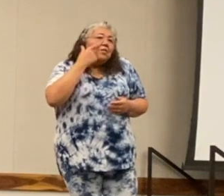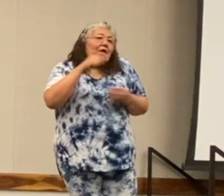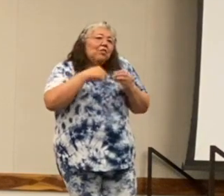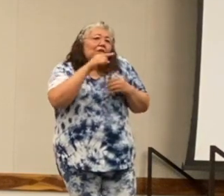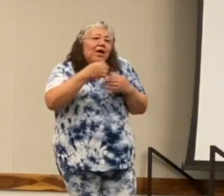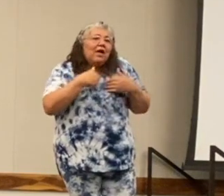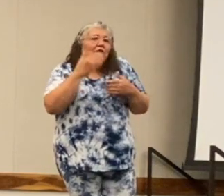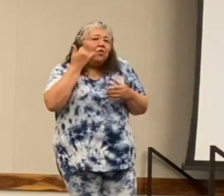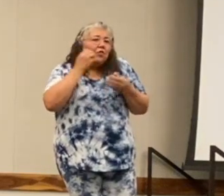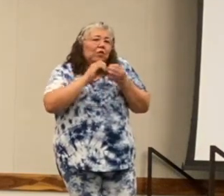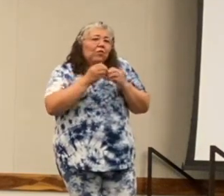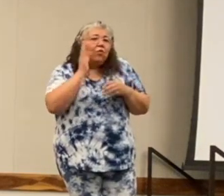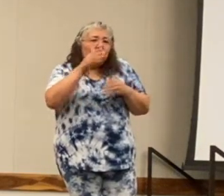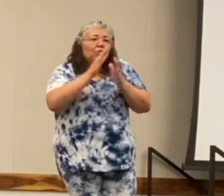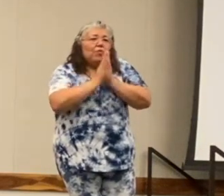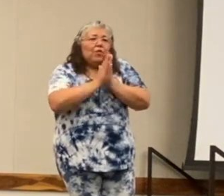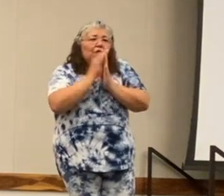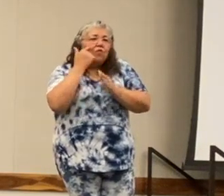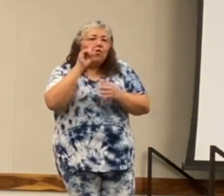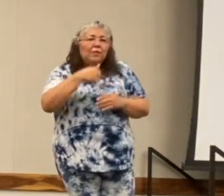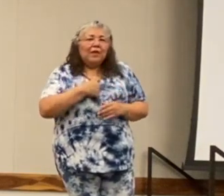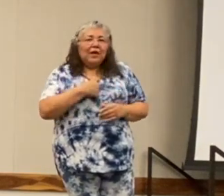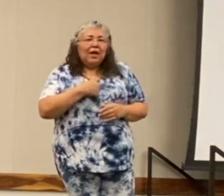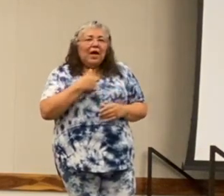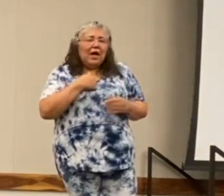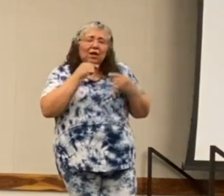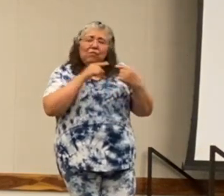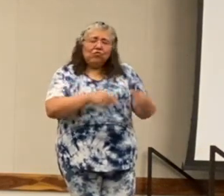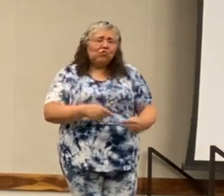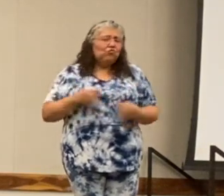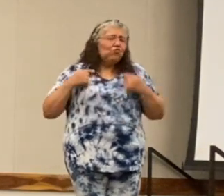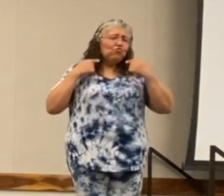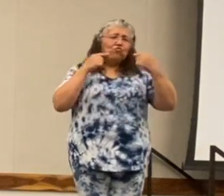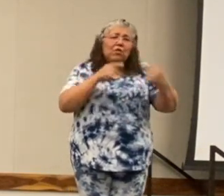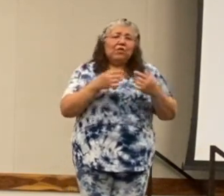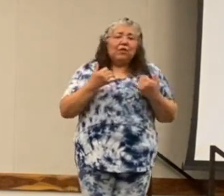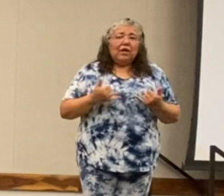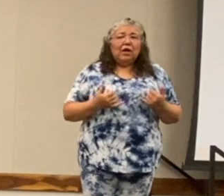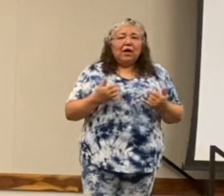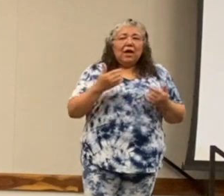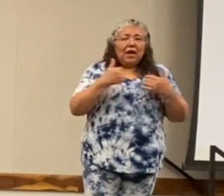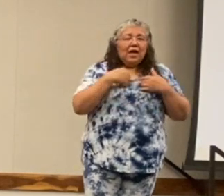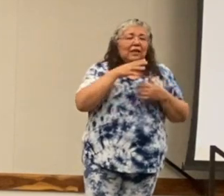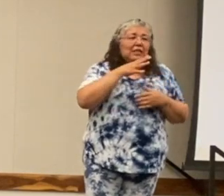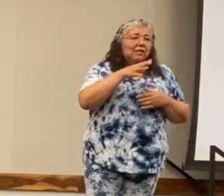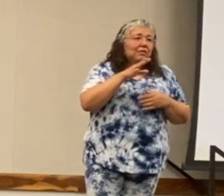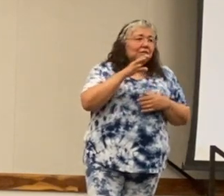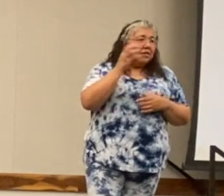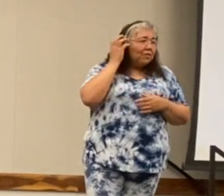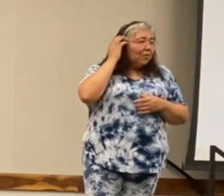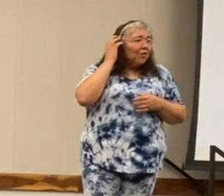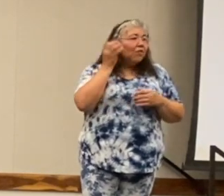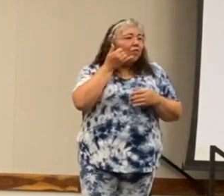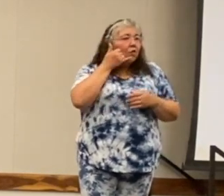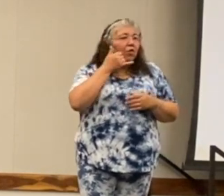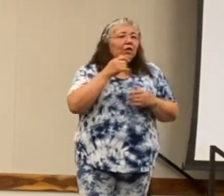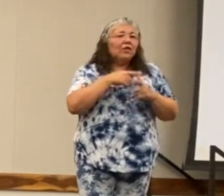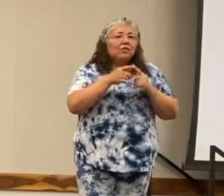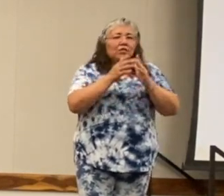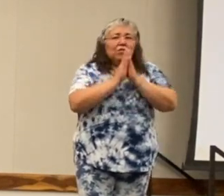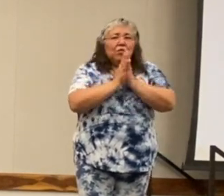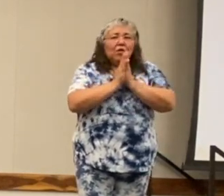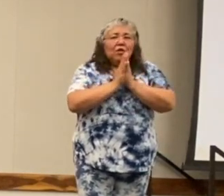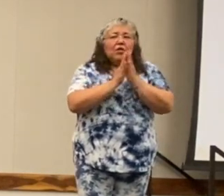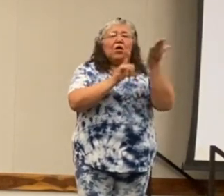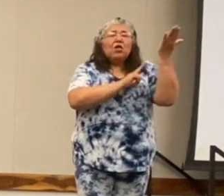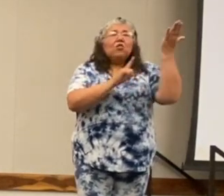number. Will you pray for me? I'm really struggling right now. So we put him on speaker. We started praying over him. You see, the